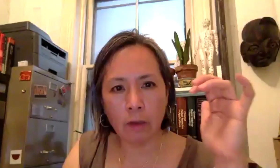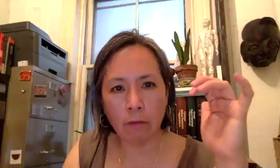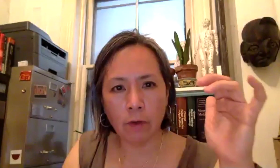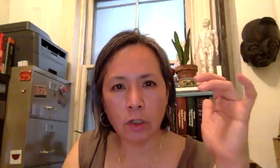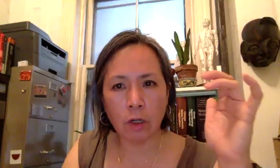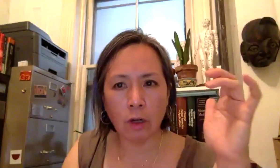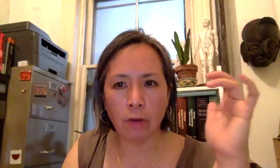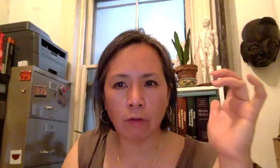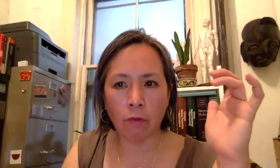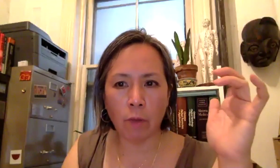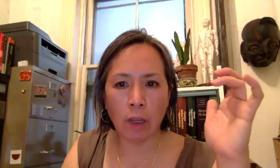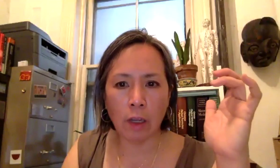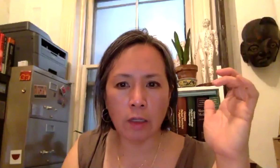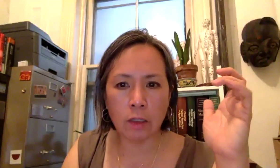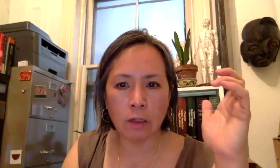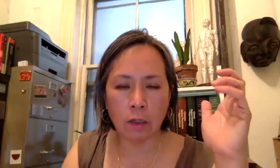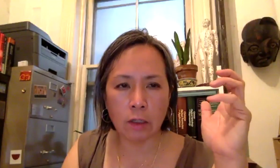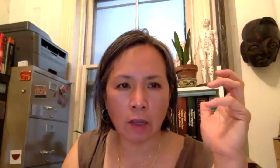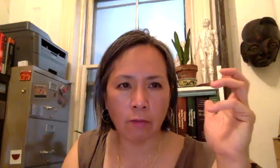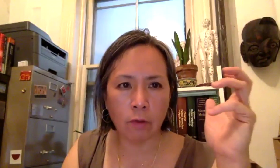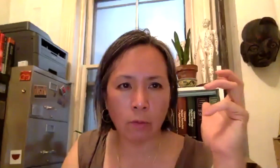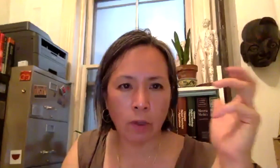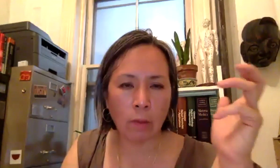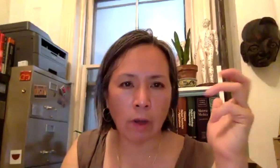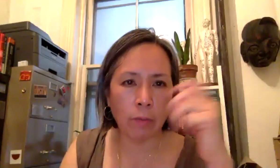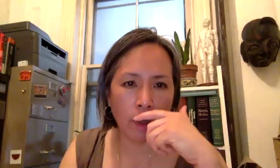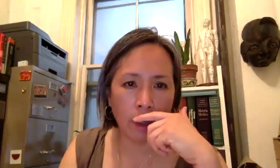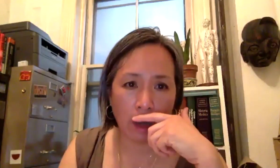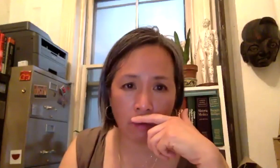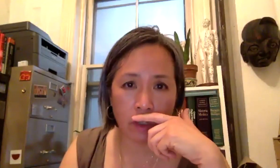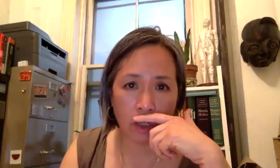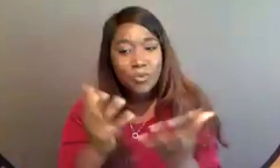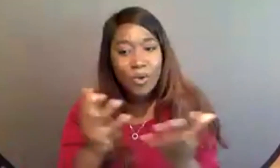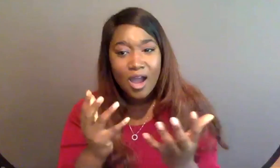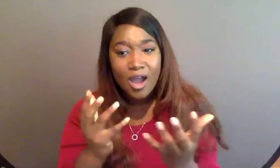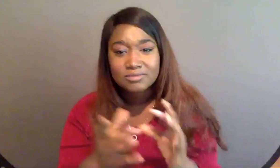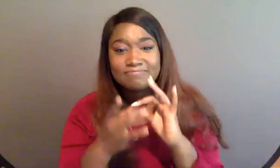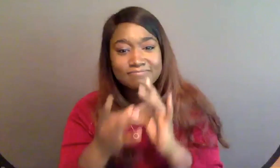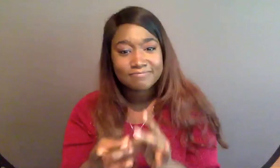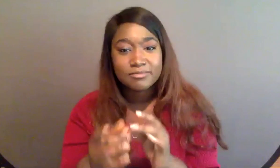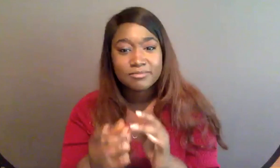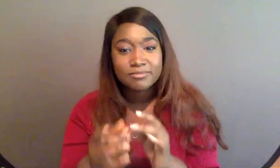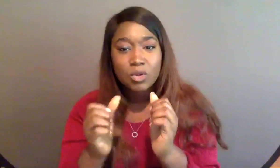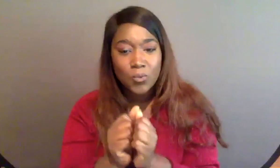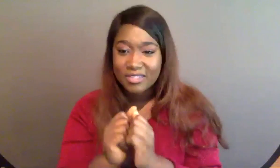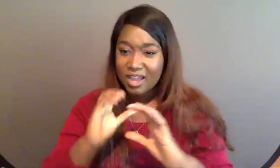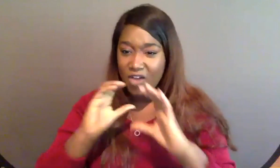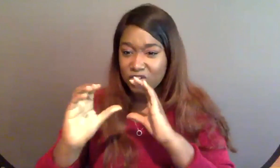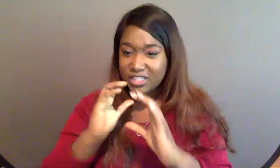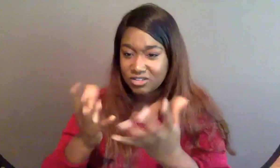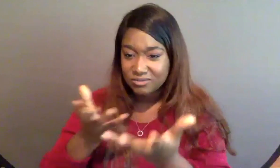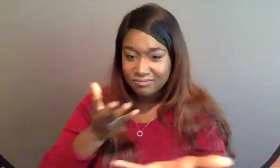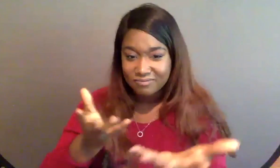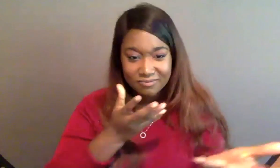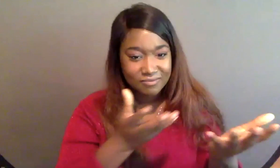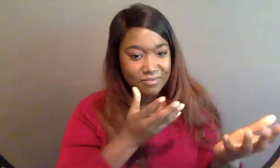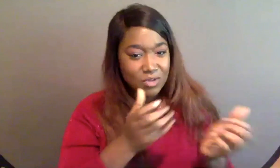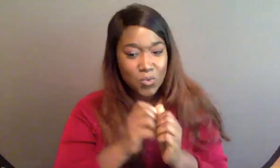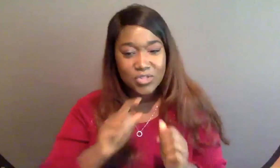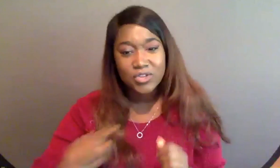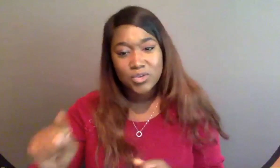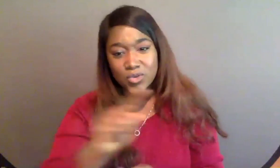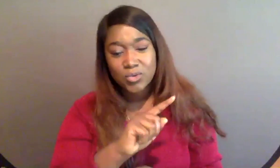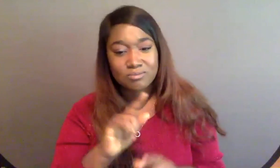but really the vision of it for me is to be about being in conversation with you. And again, as I started, I think it's through